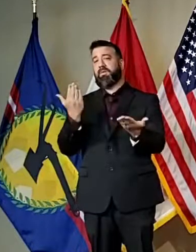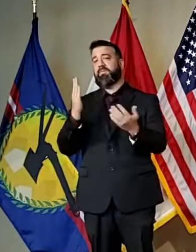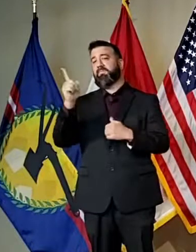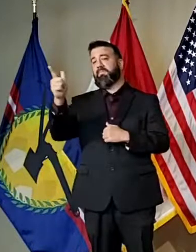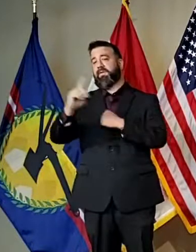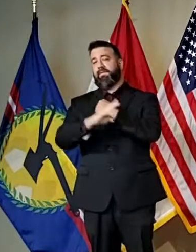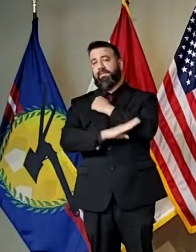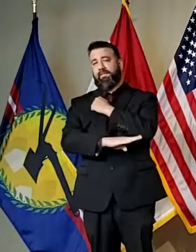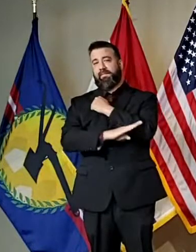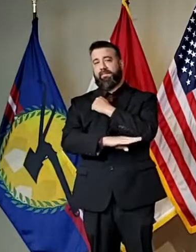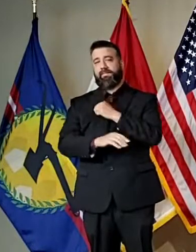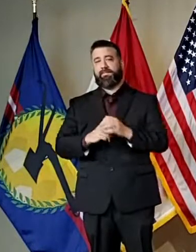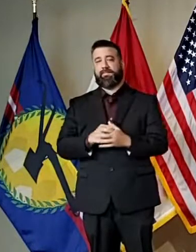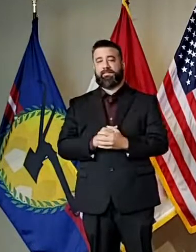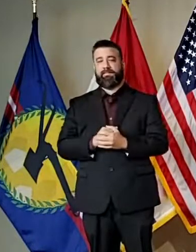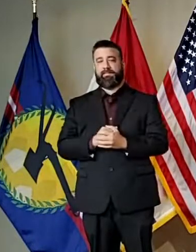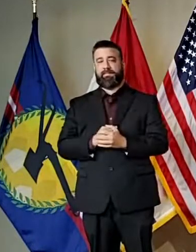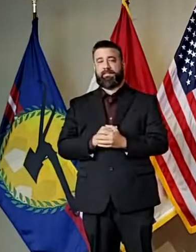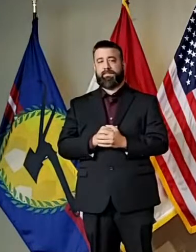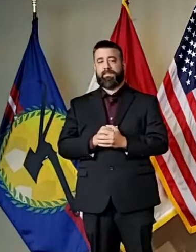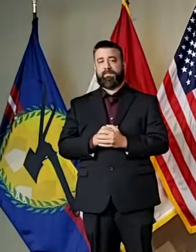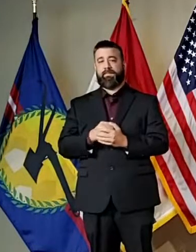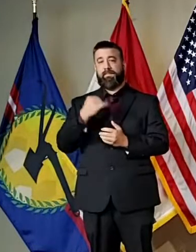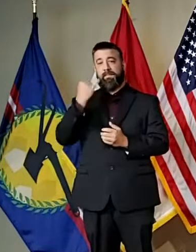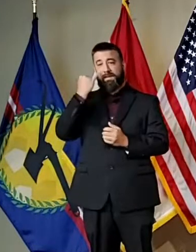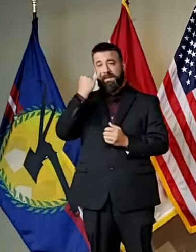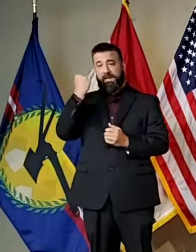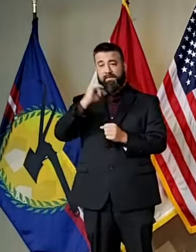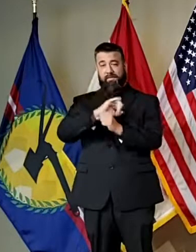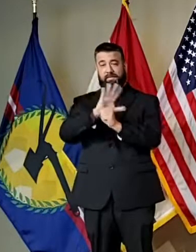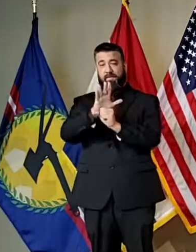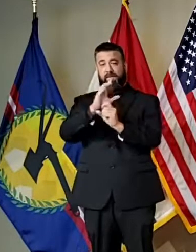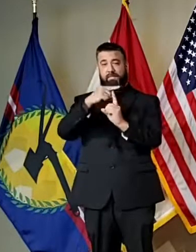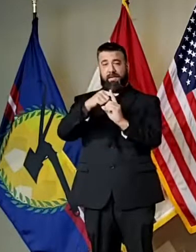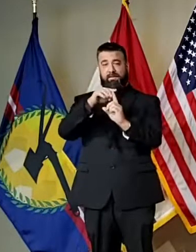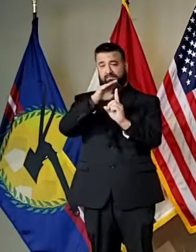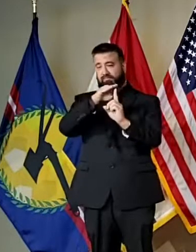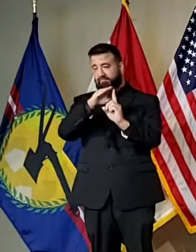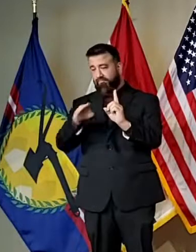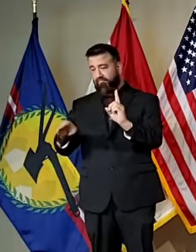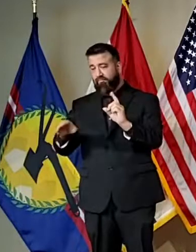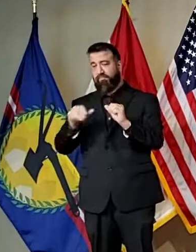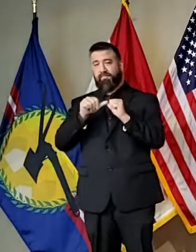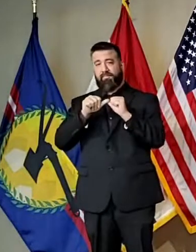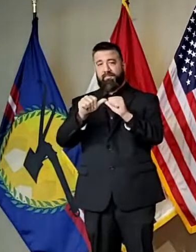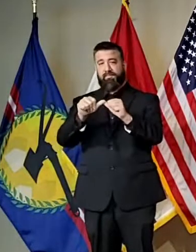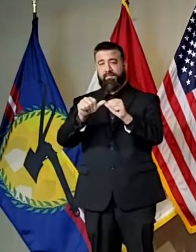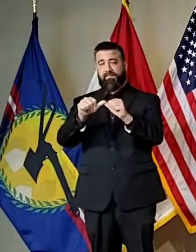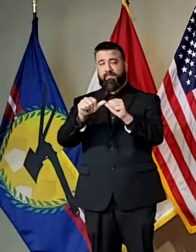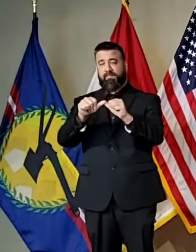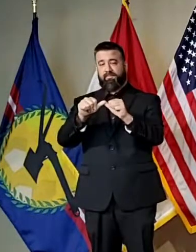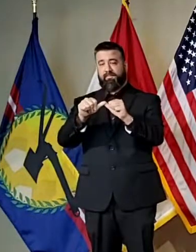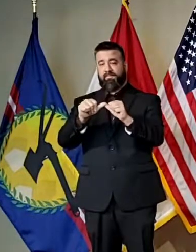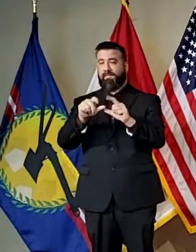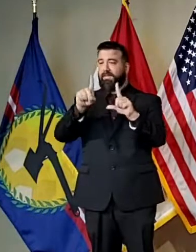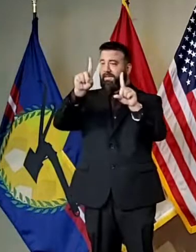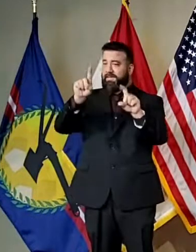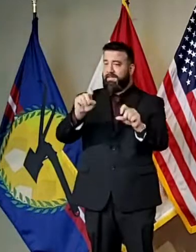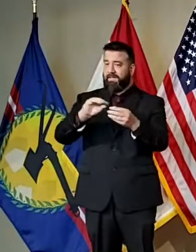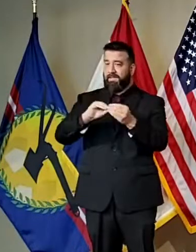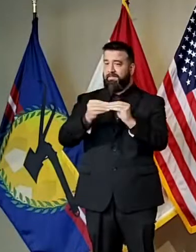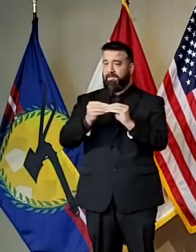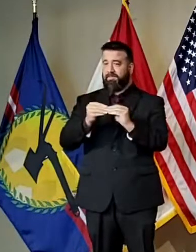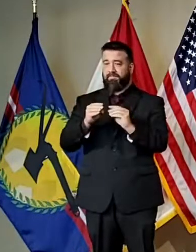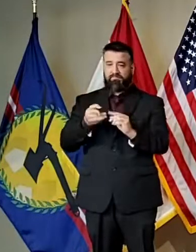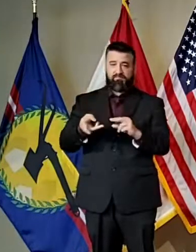fall. If we continue this downward trajectory of cases, positivity rates, testing numbers,